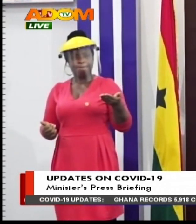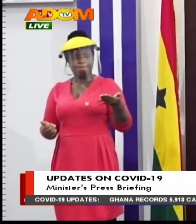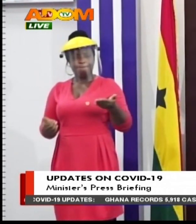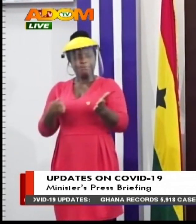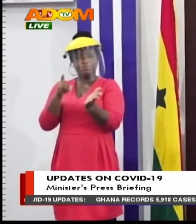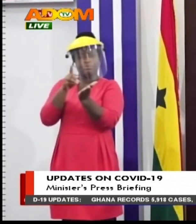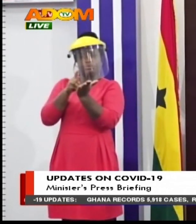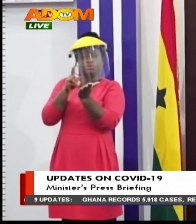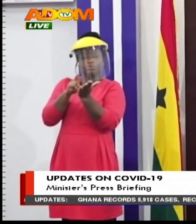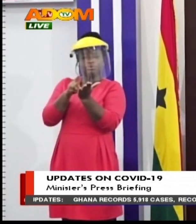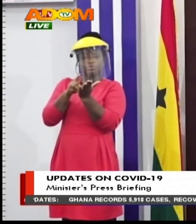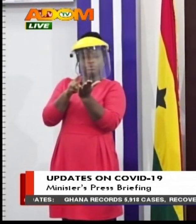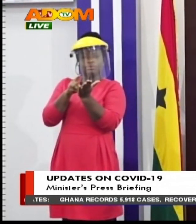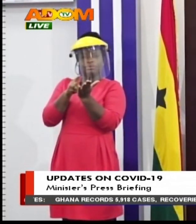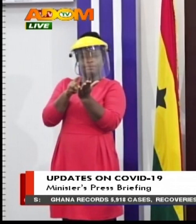Dr.